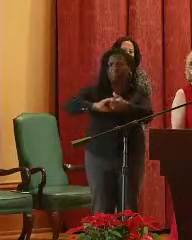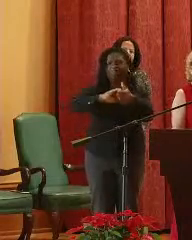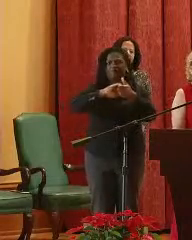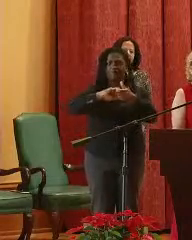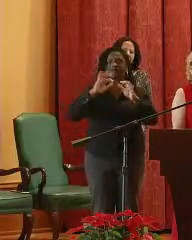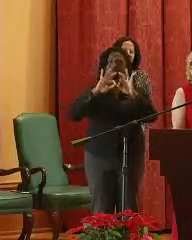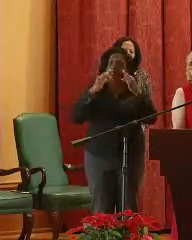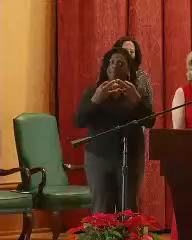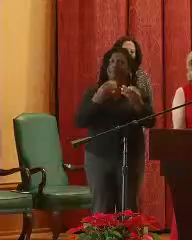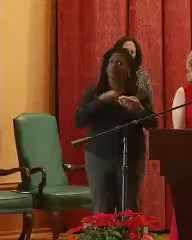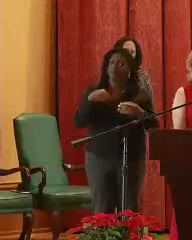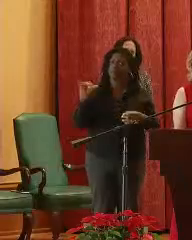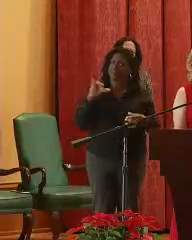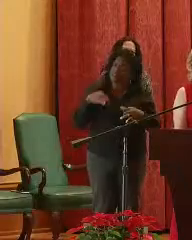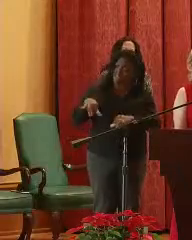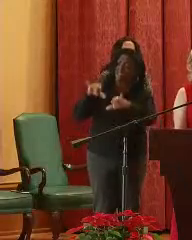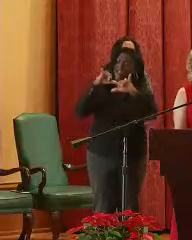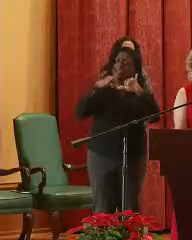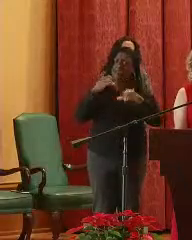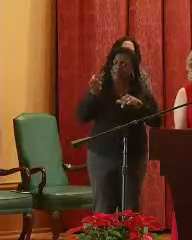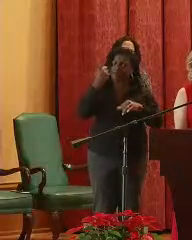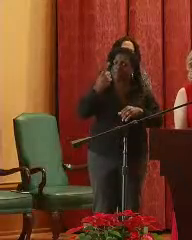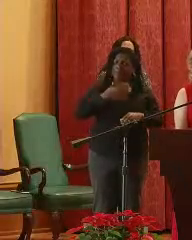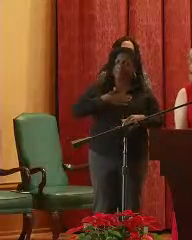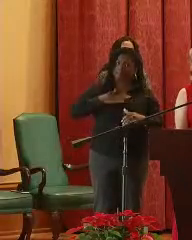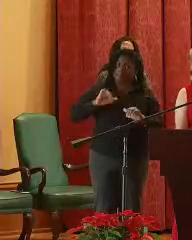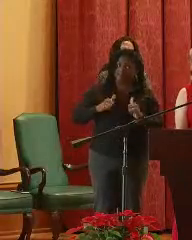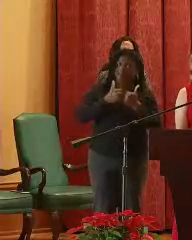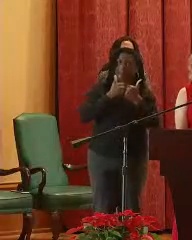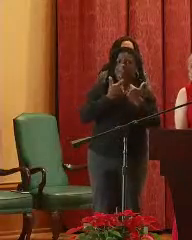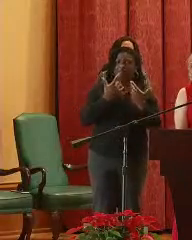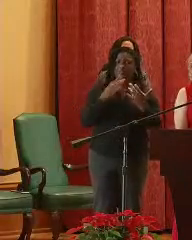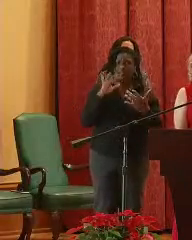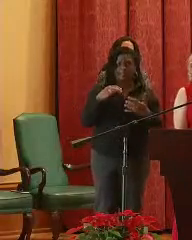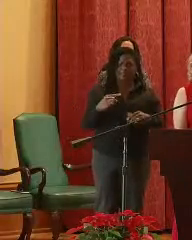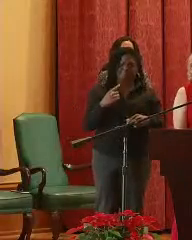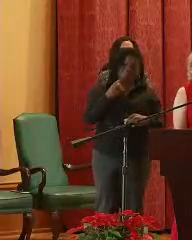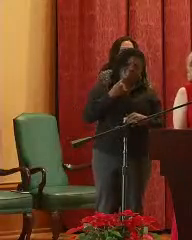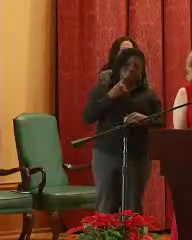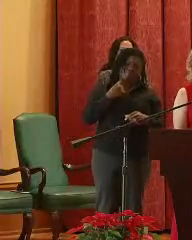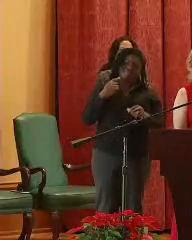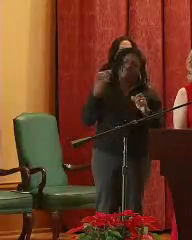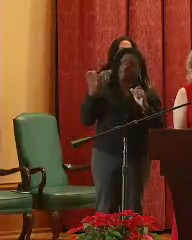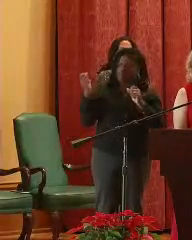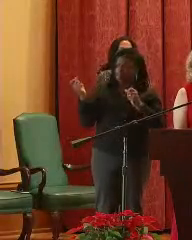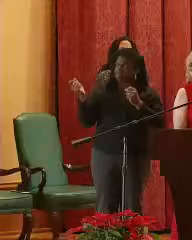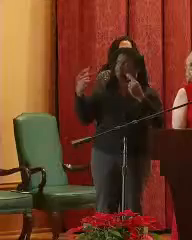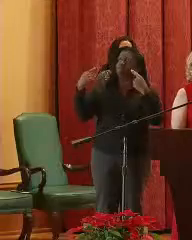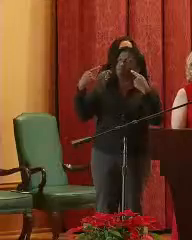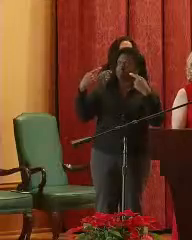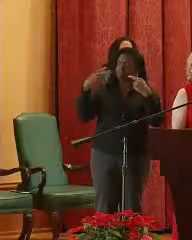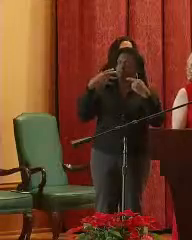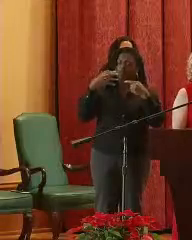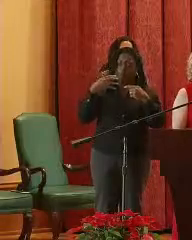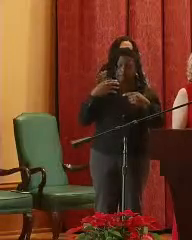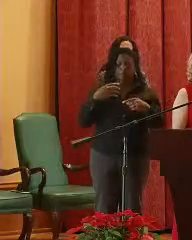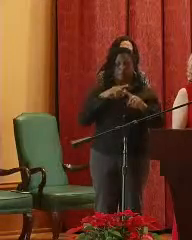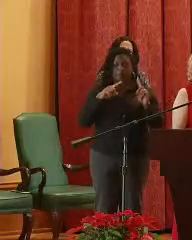me, who understood the challenges, the disappointments, and the priceless